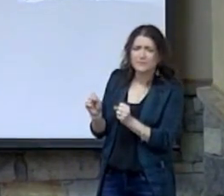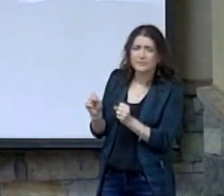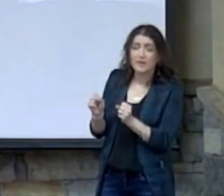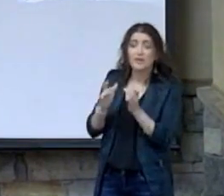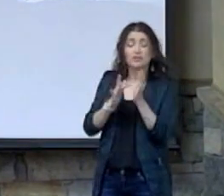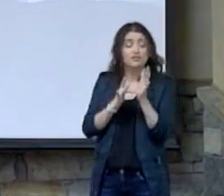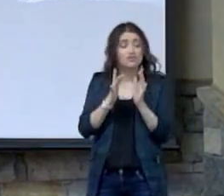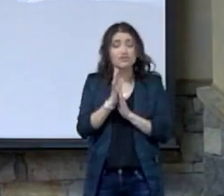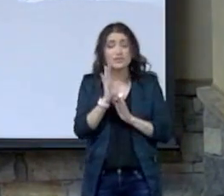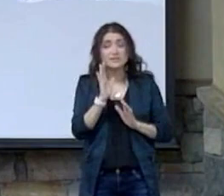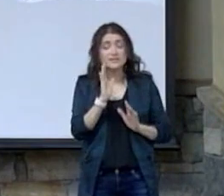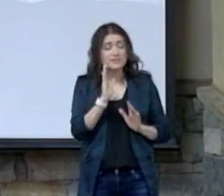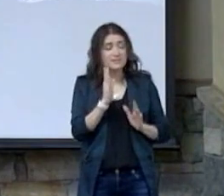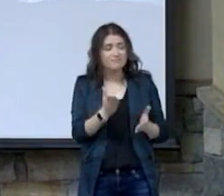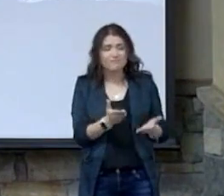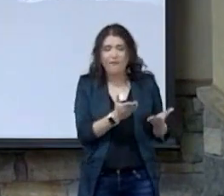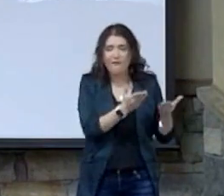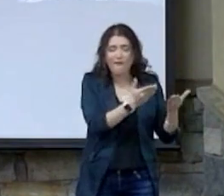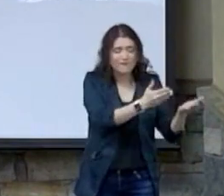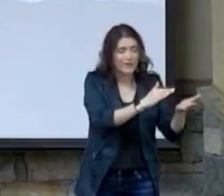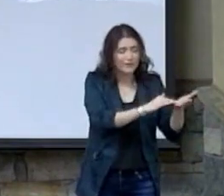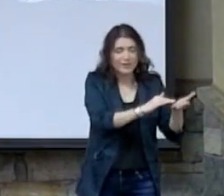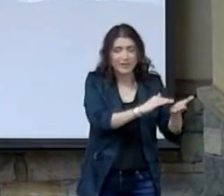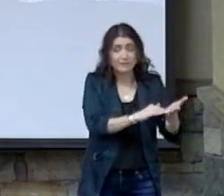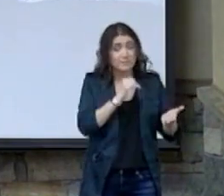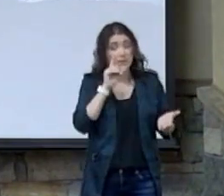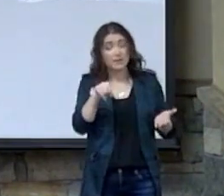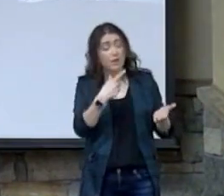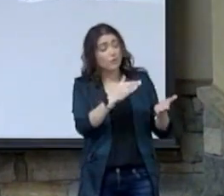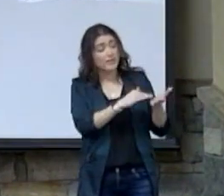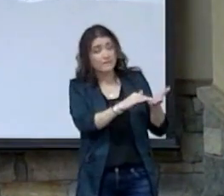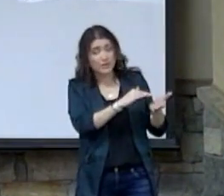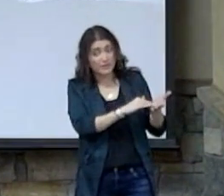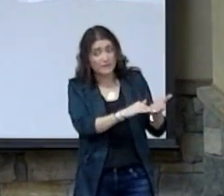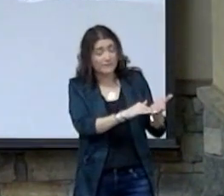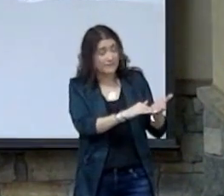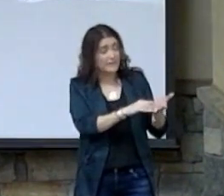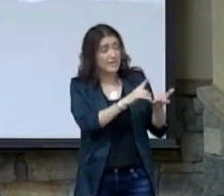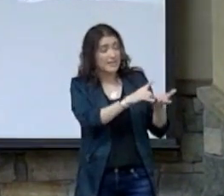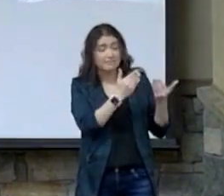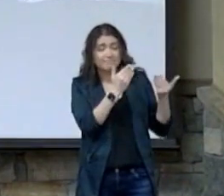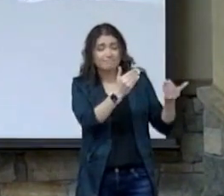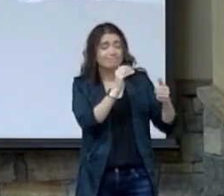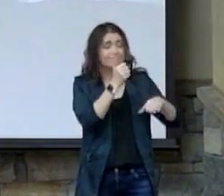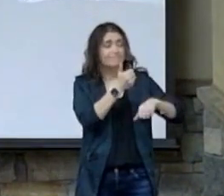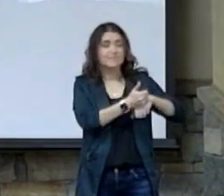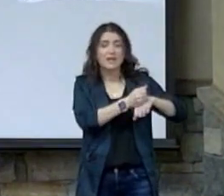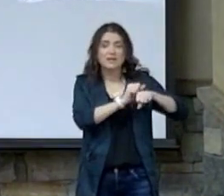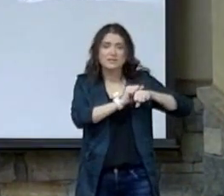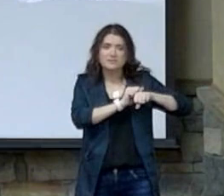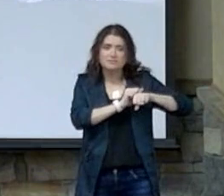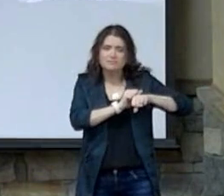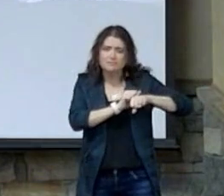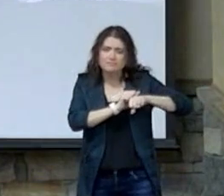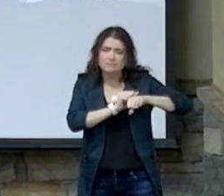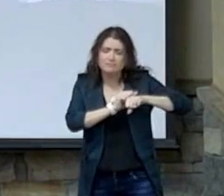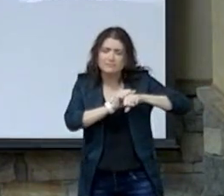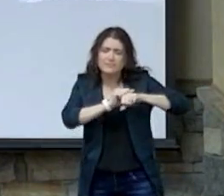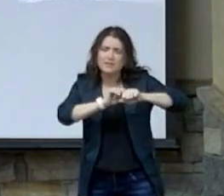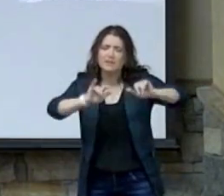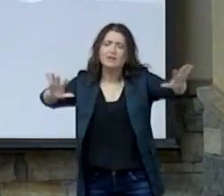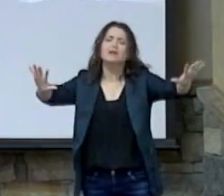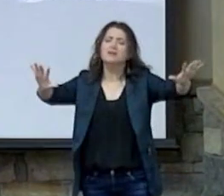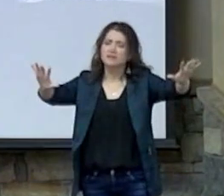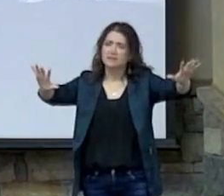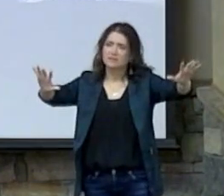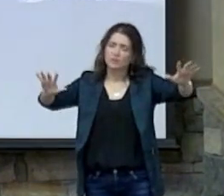Jesus extends that forgiveness, but he doesn't just forgive him. He sets him up to launch him to be one of